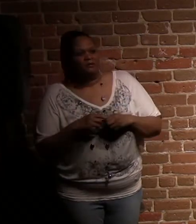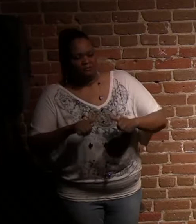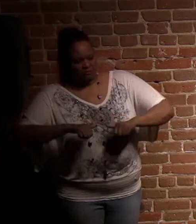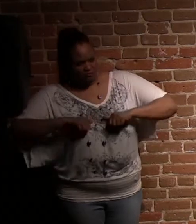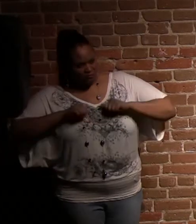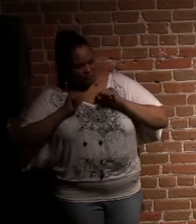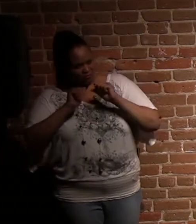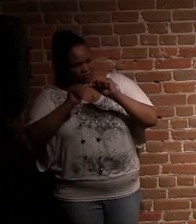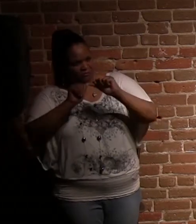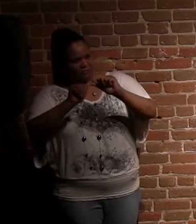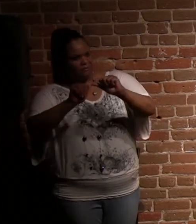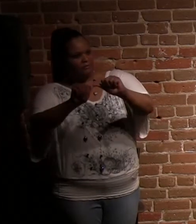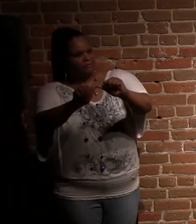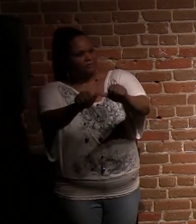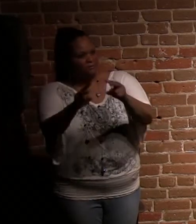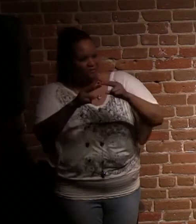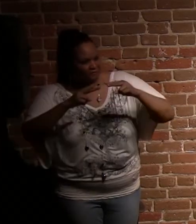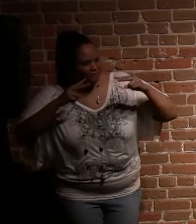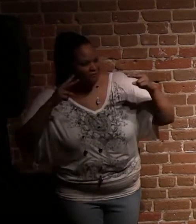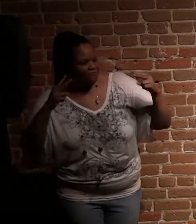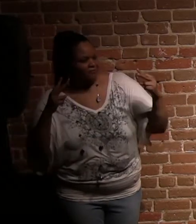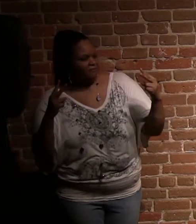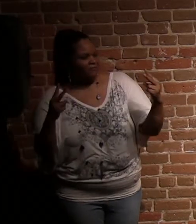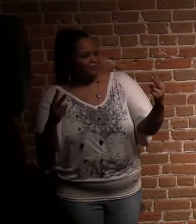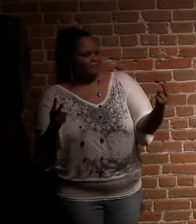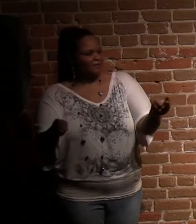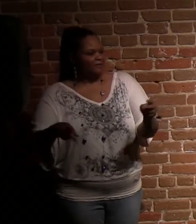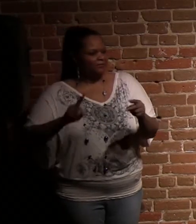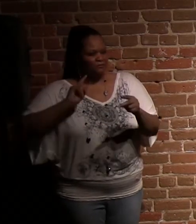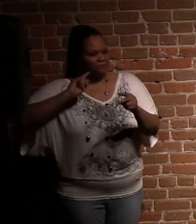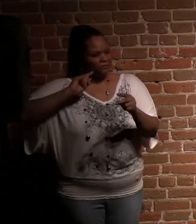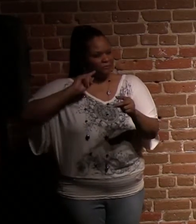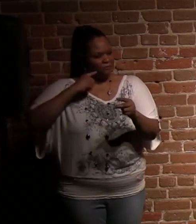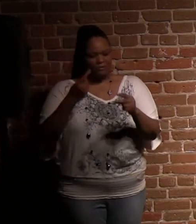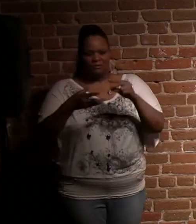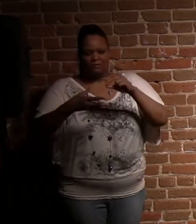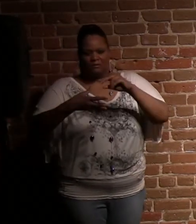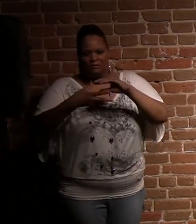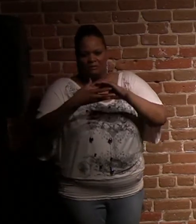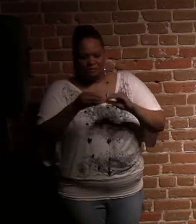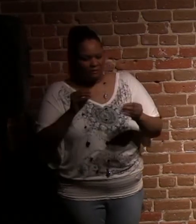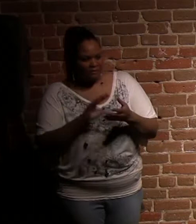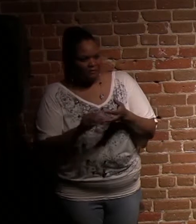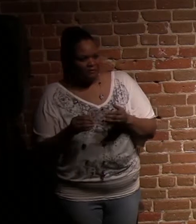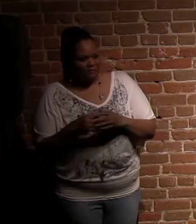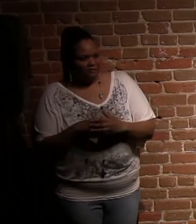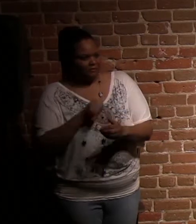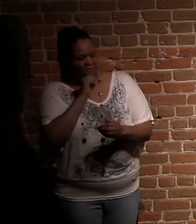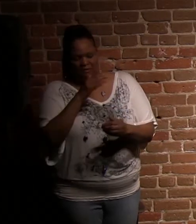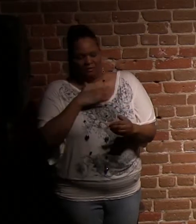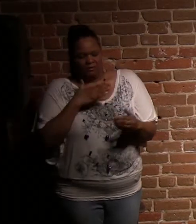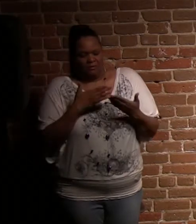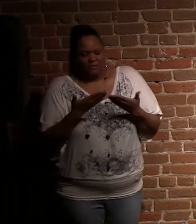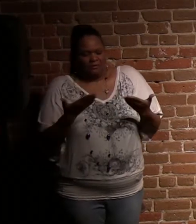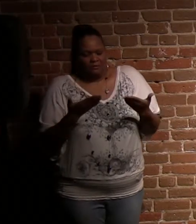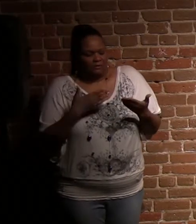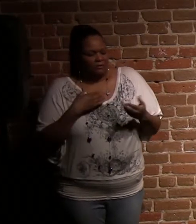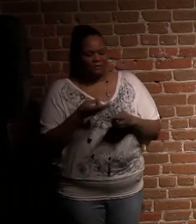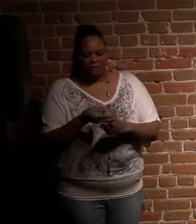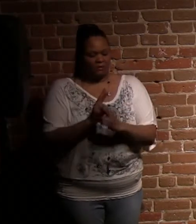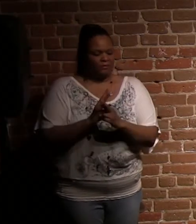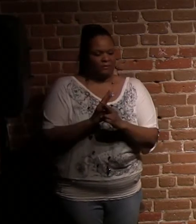survival. So there were some very intense stories, not the sort of thing that I would rent a movie